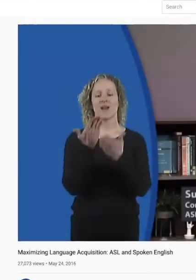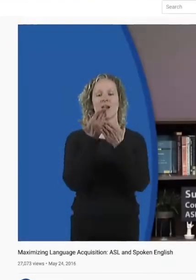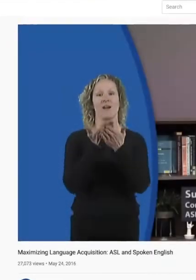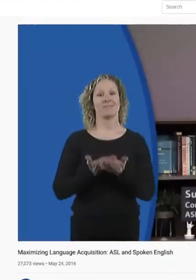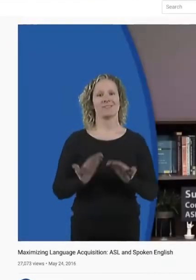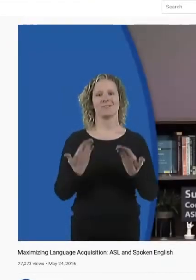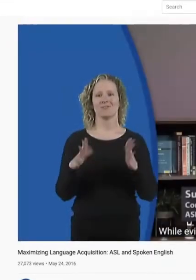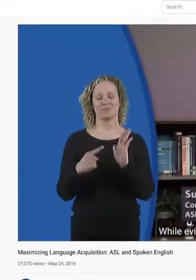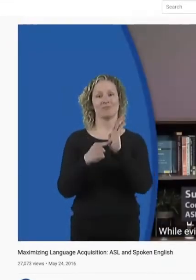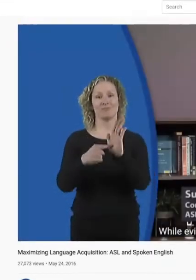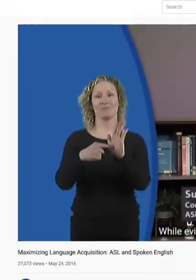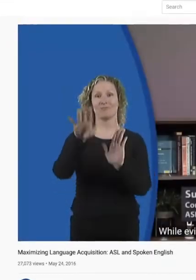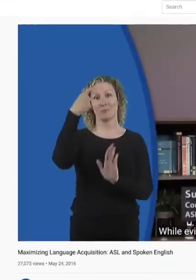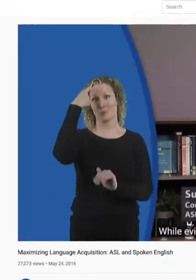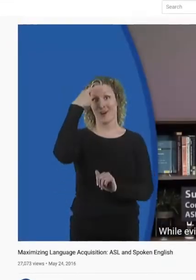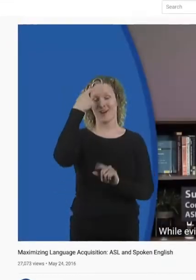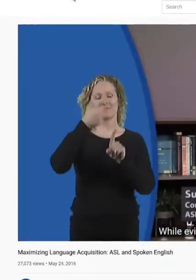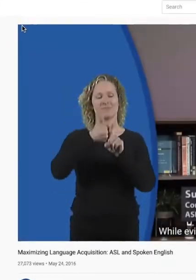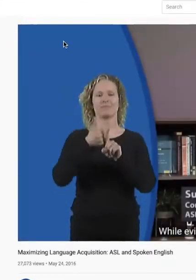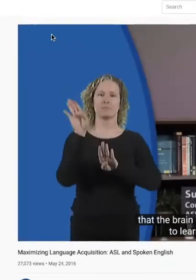Oh, Better, can you all see the video?